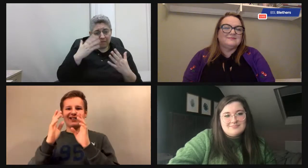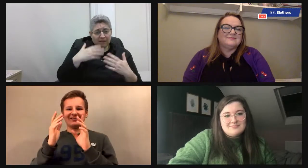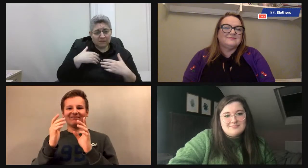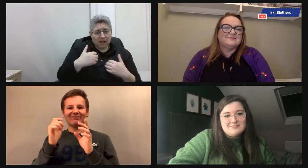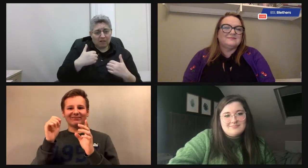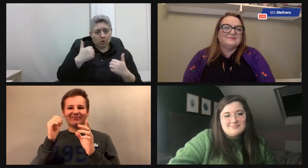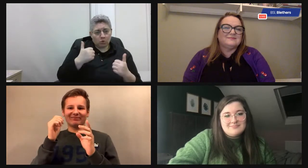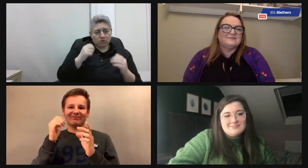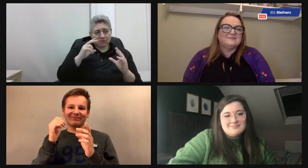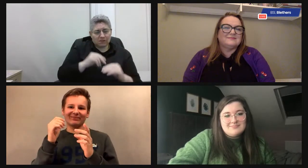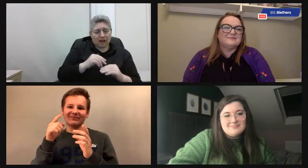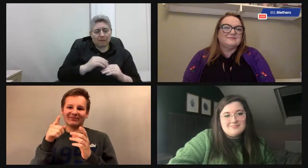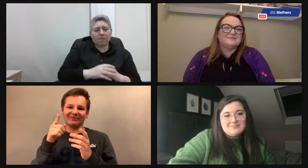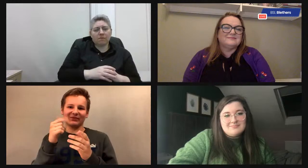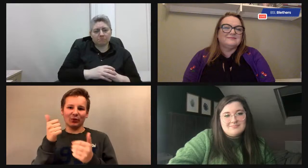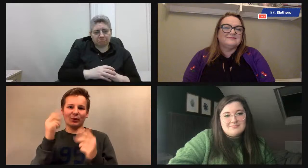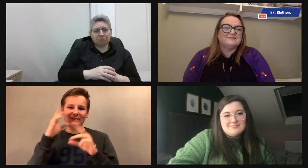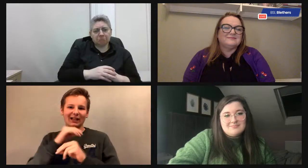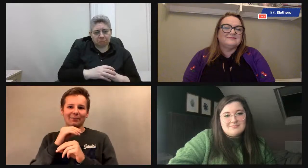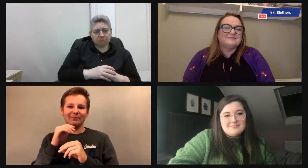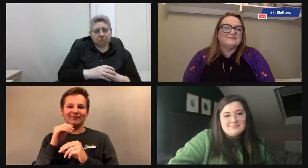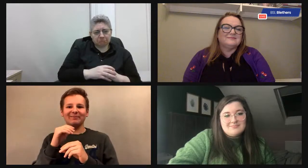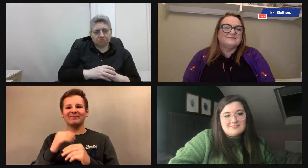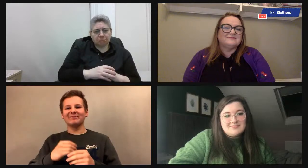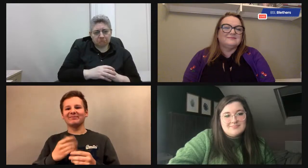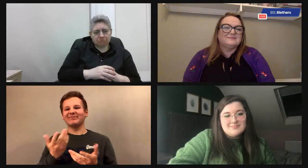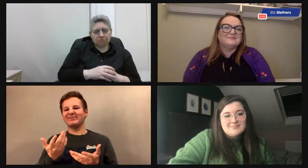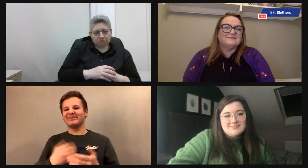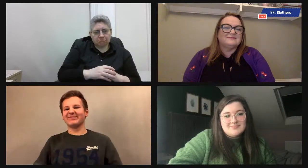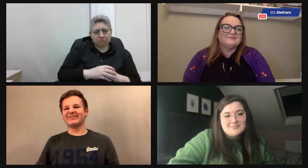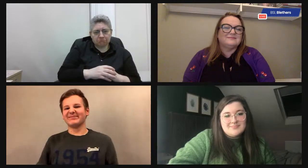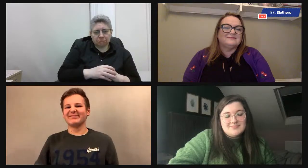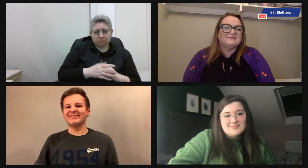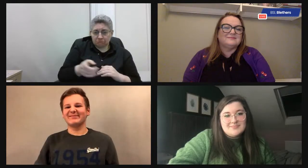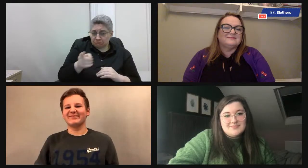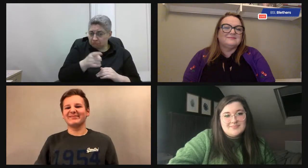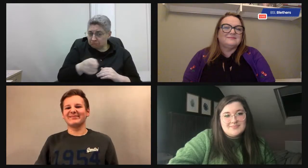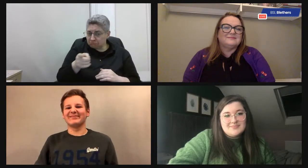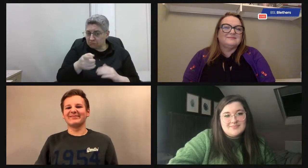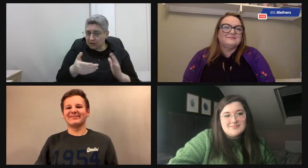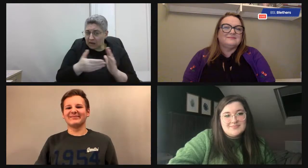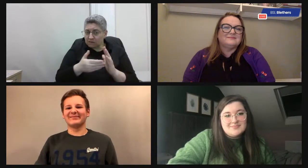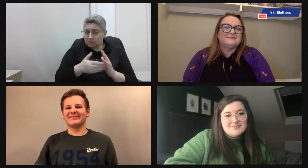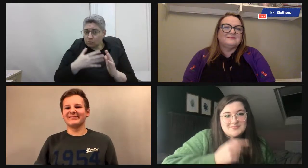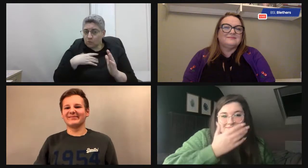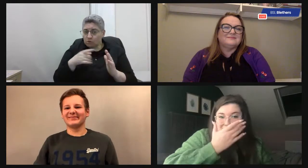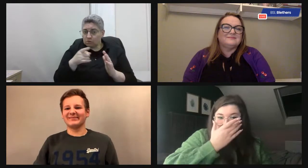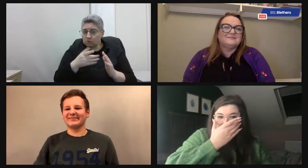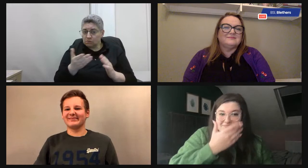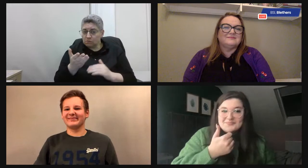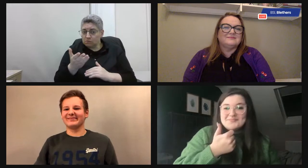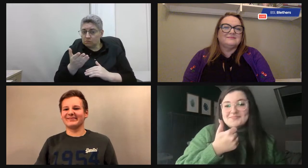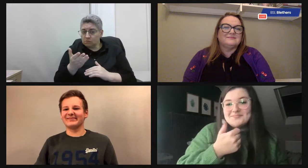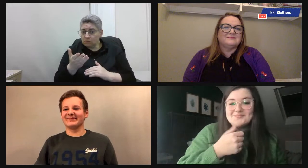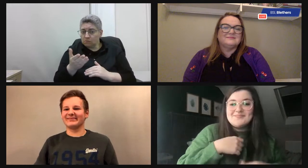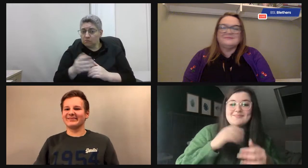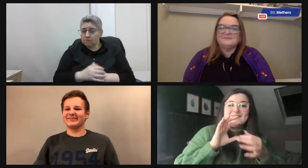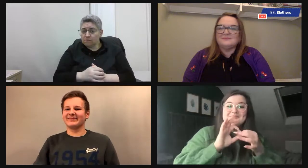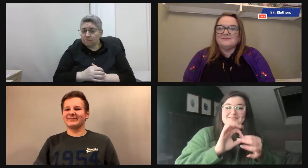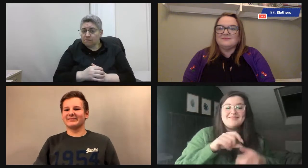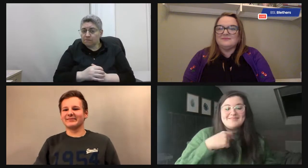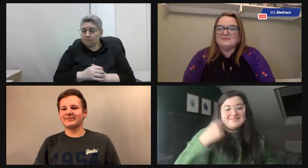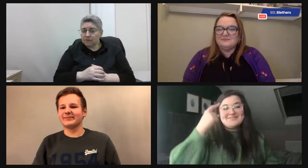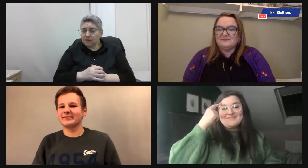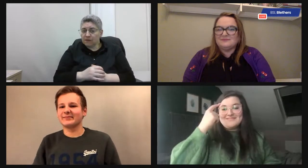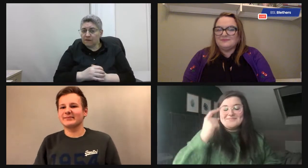well. That wayward sleeping pattern can and affect twist your and mental much health. mental health. Yeah, okay. Anybody want to add to that?